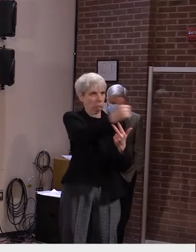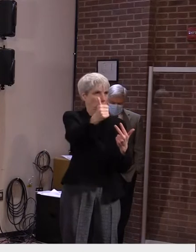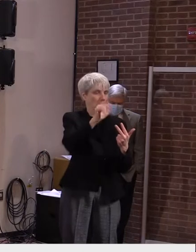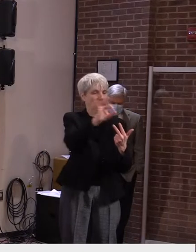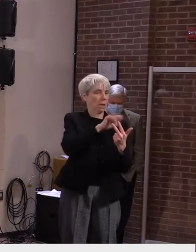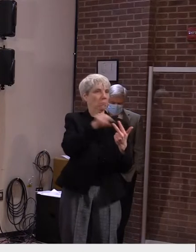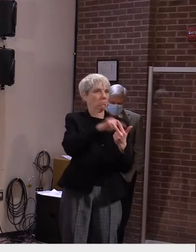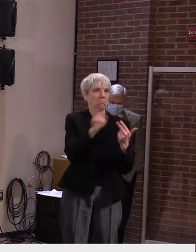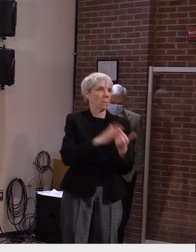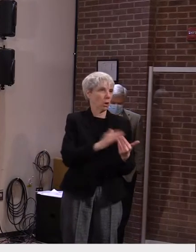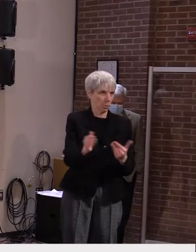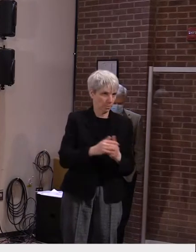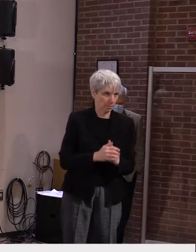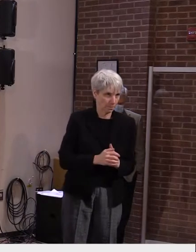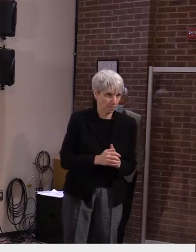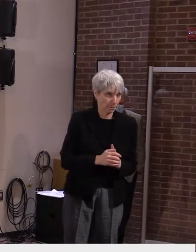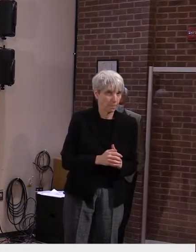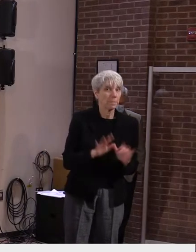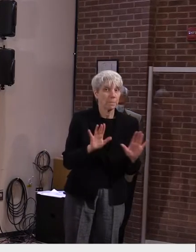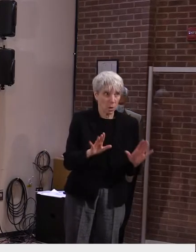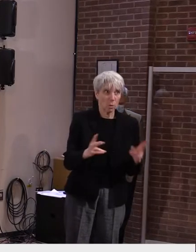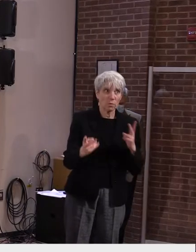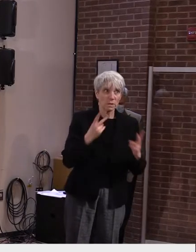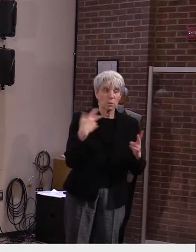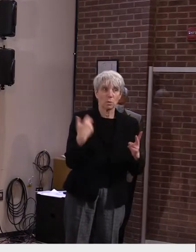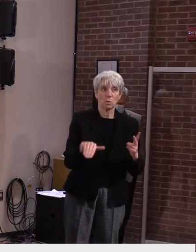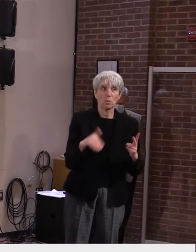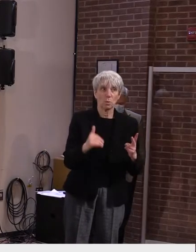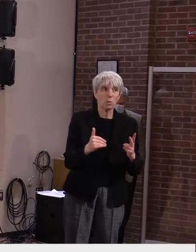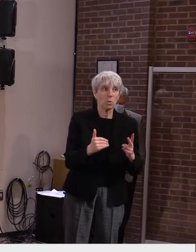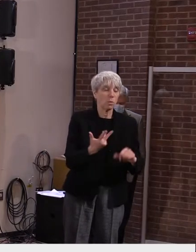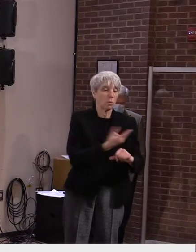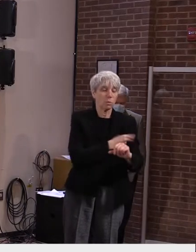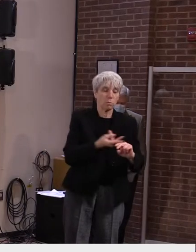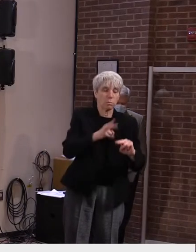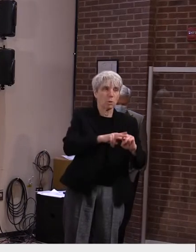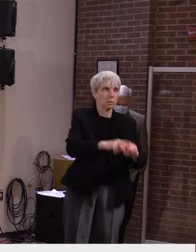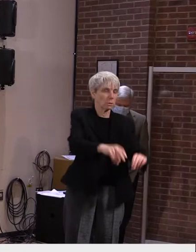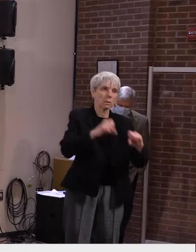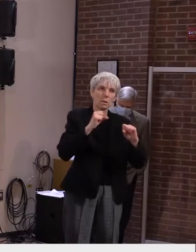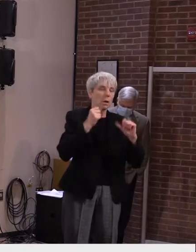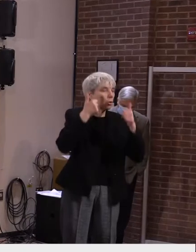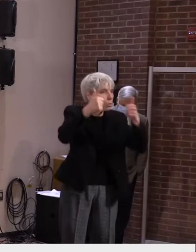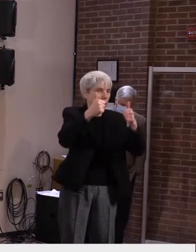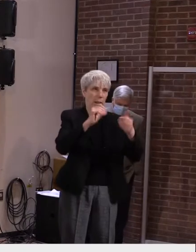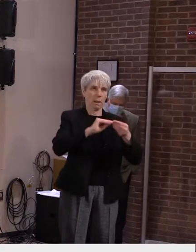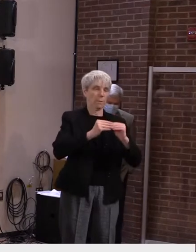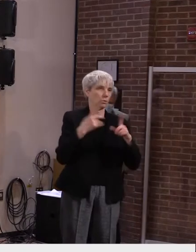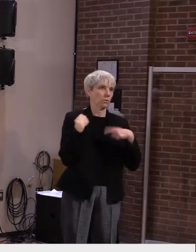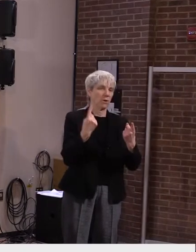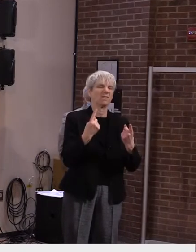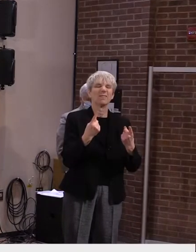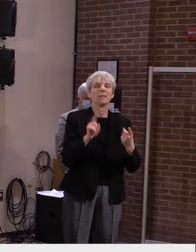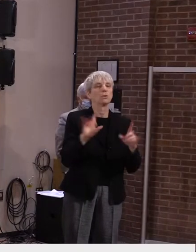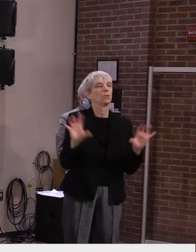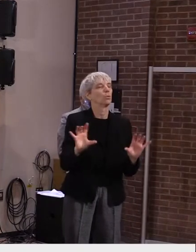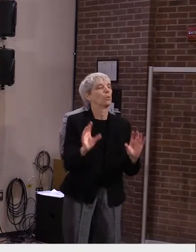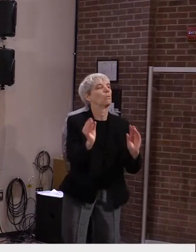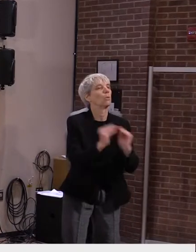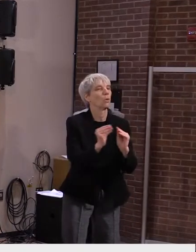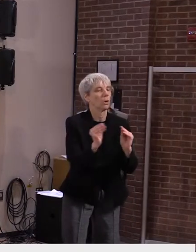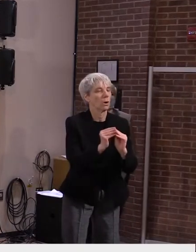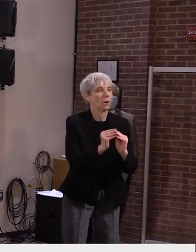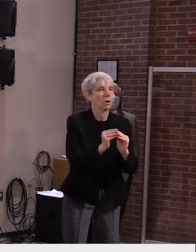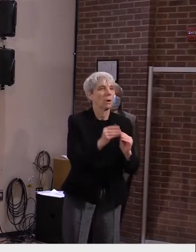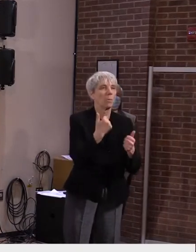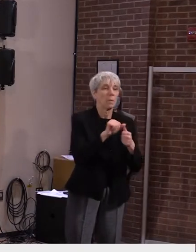As you've seen, we're doing incredibly well with boosters, but we must do better. With Delta still active and